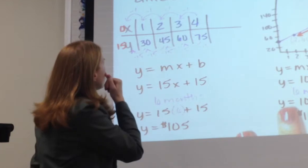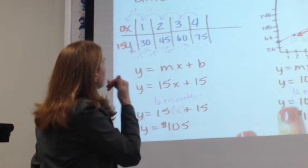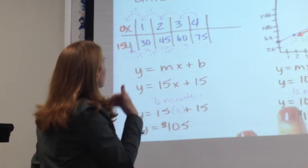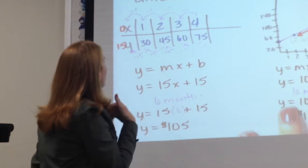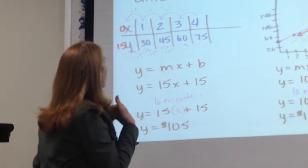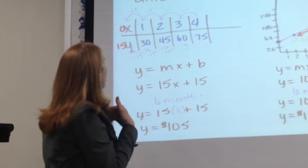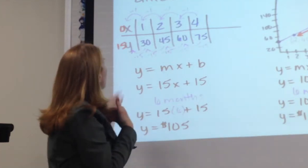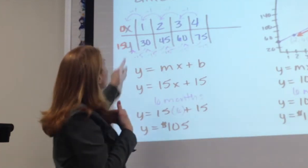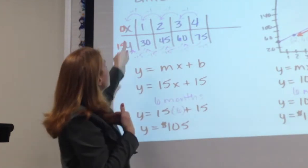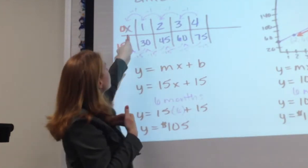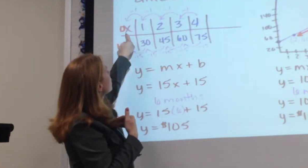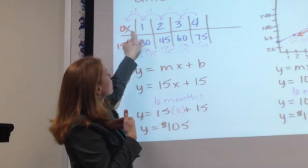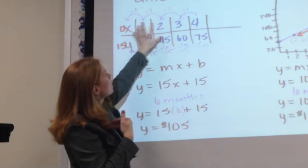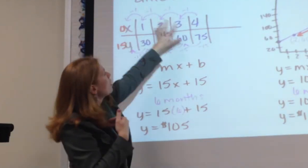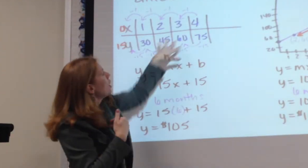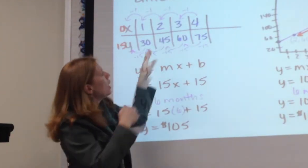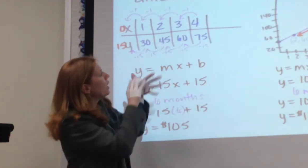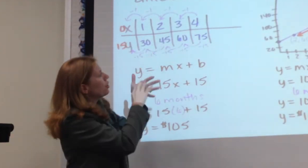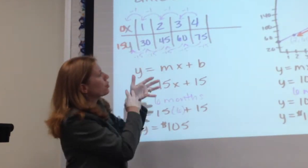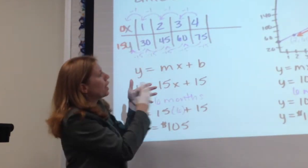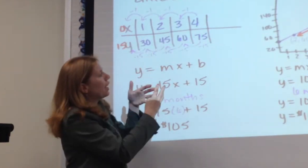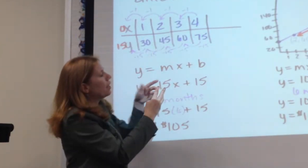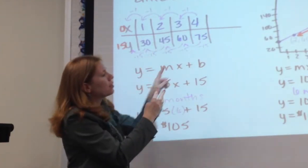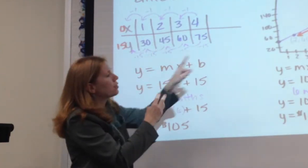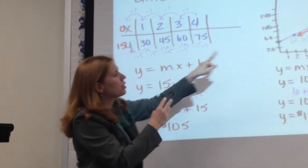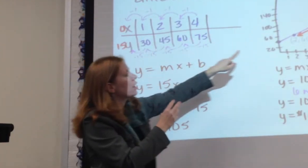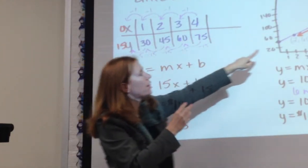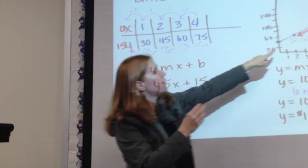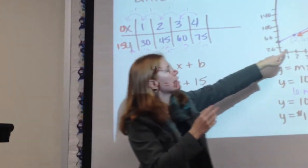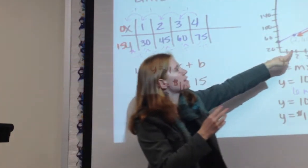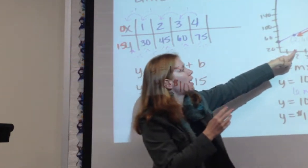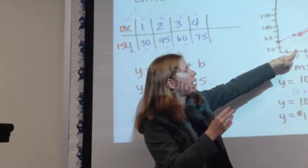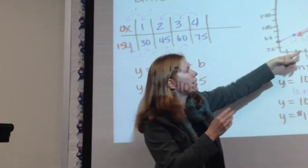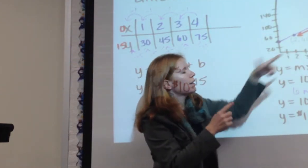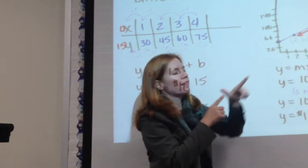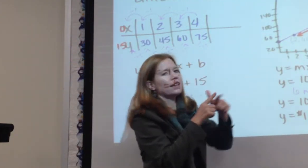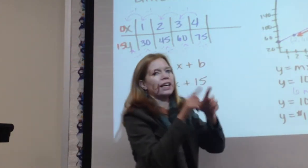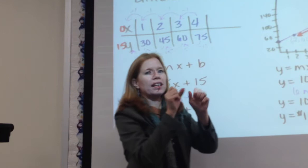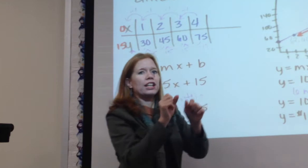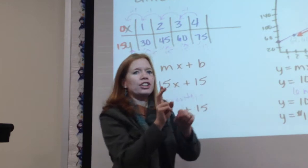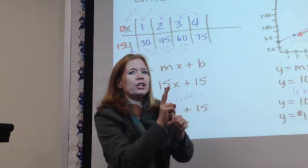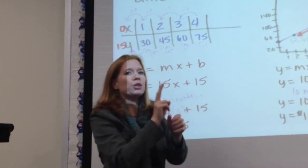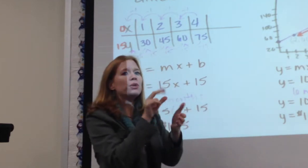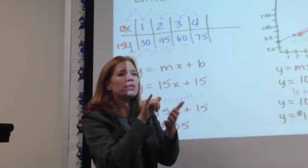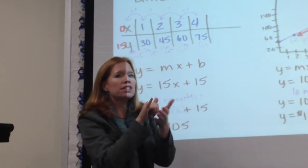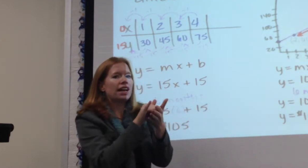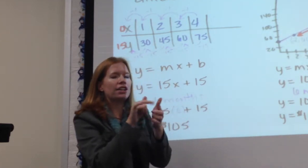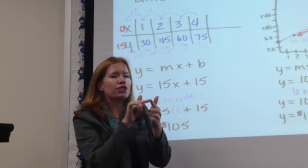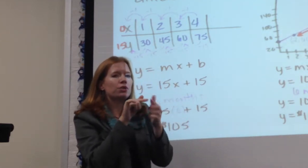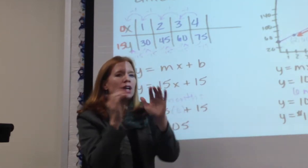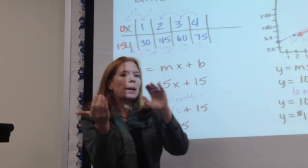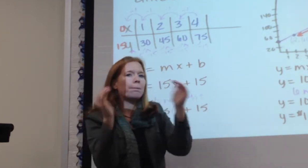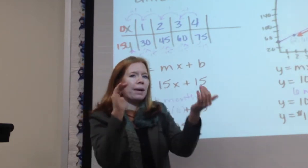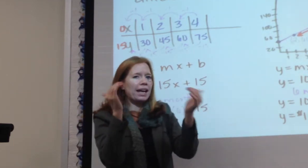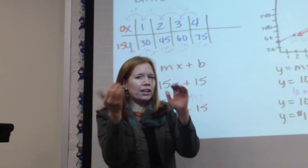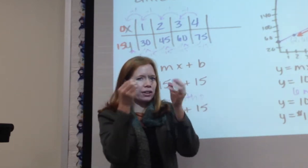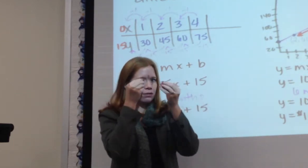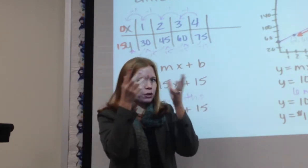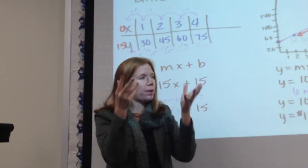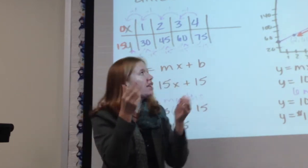If I have a graph and this kind, then I can use that to compare